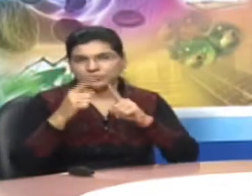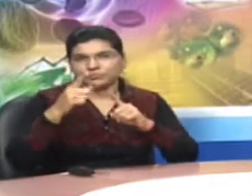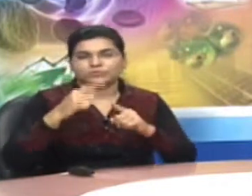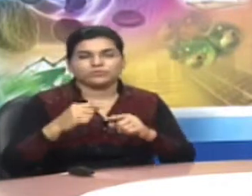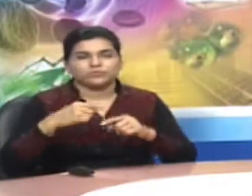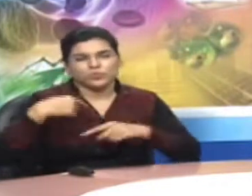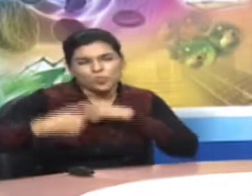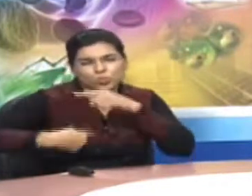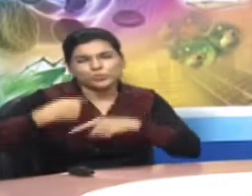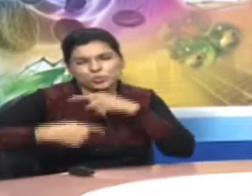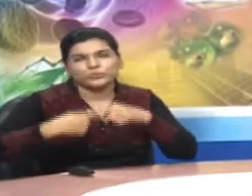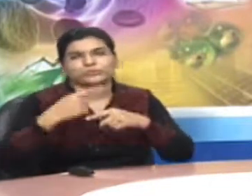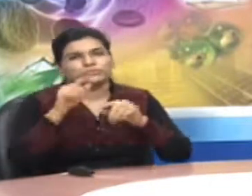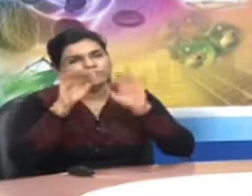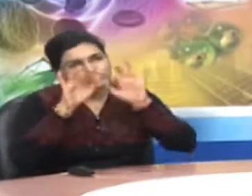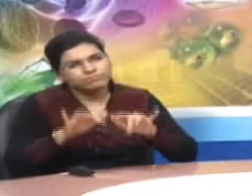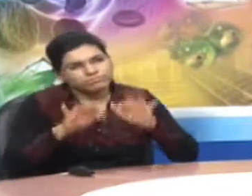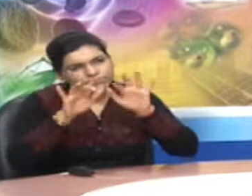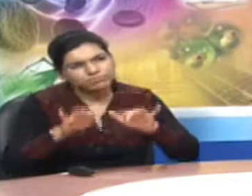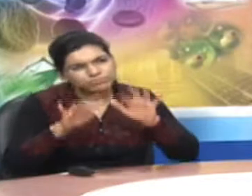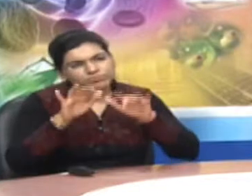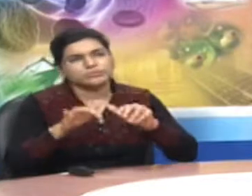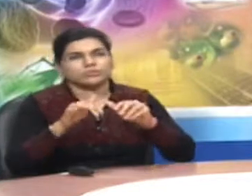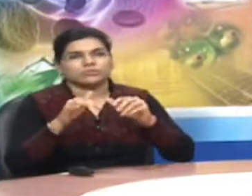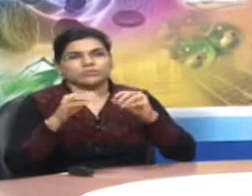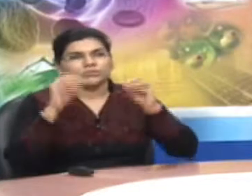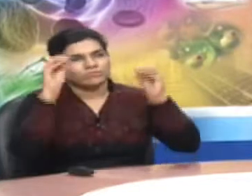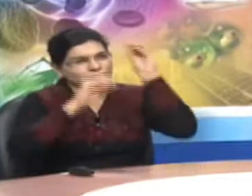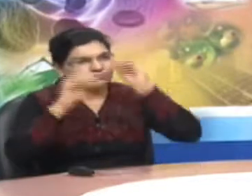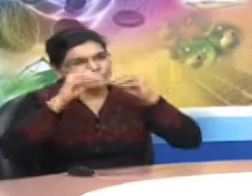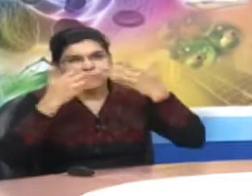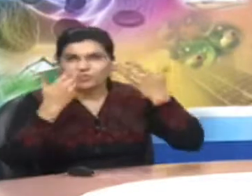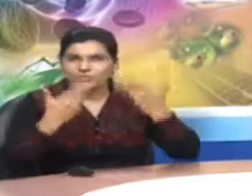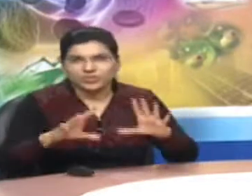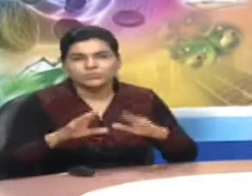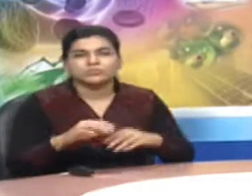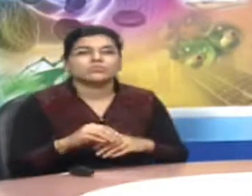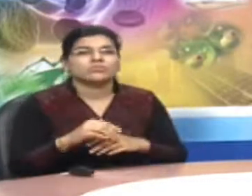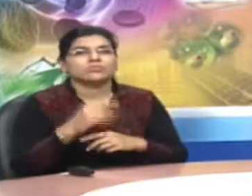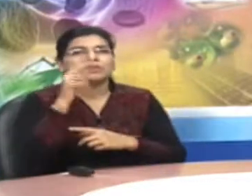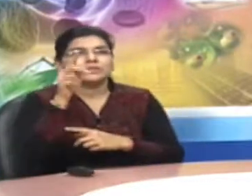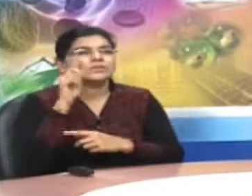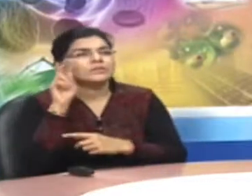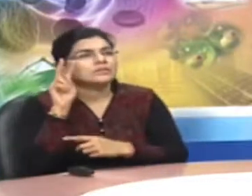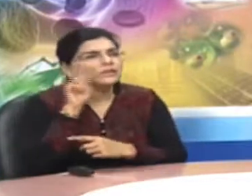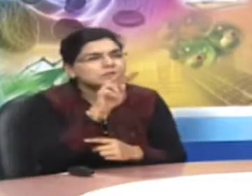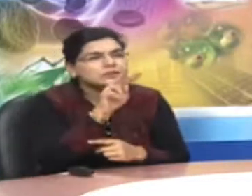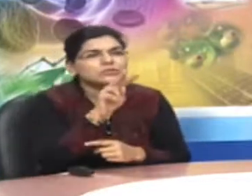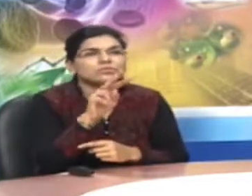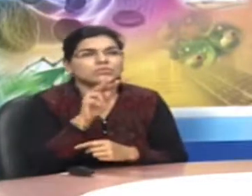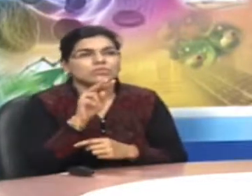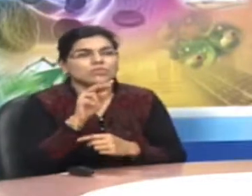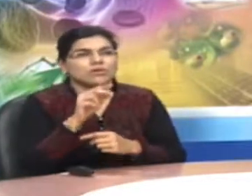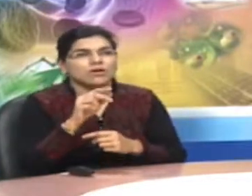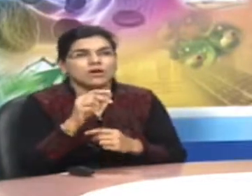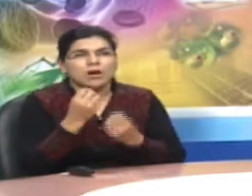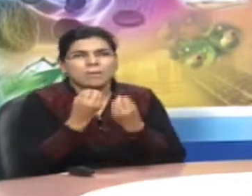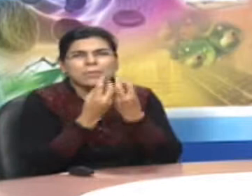So in PowerPoint, when you work every day, and you want to save